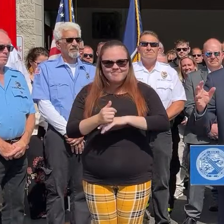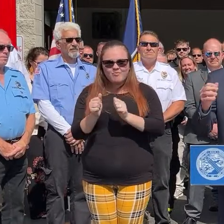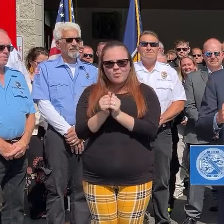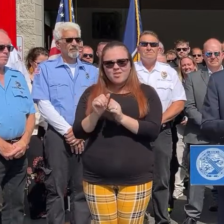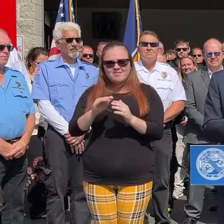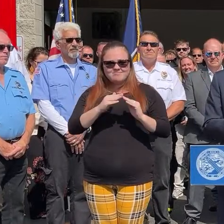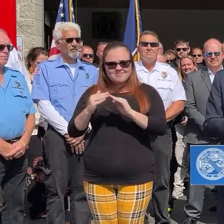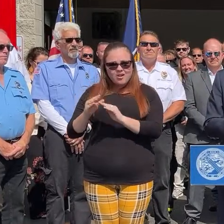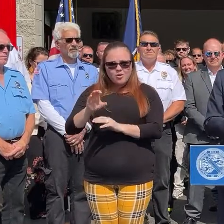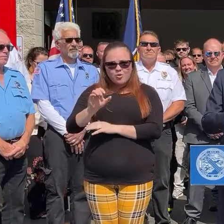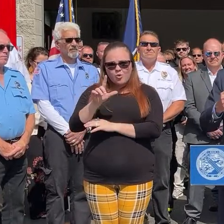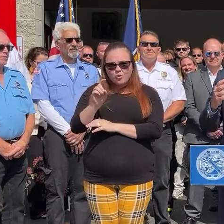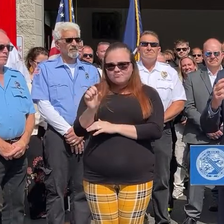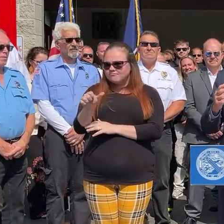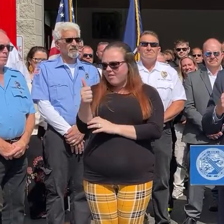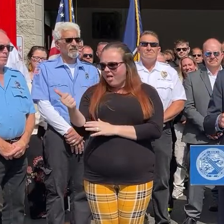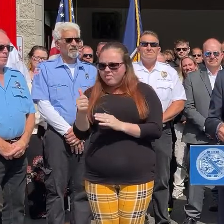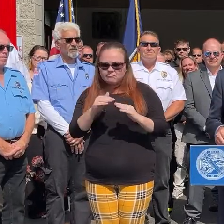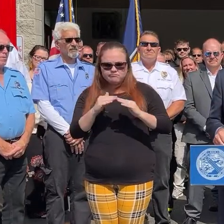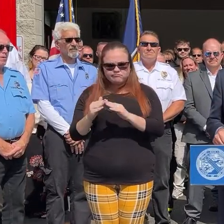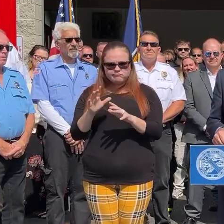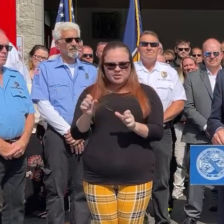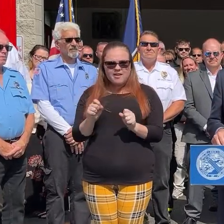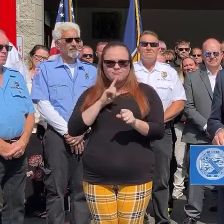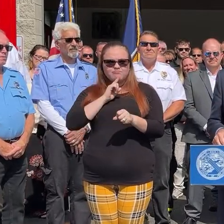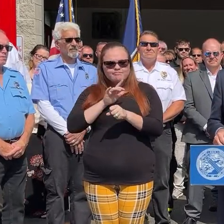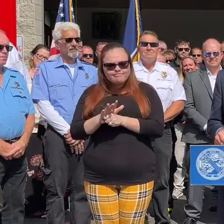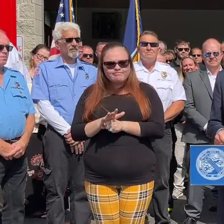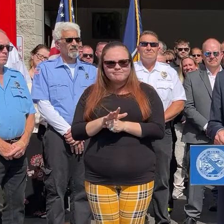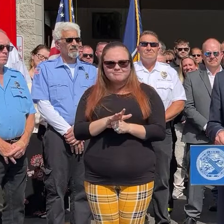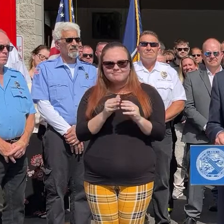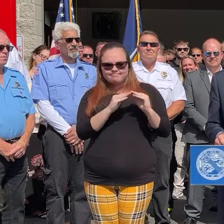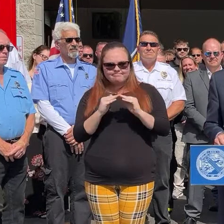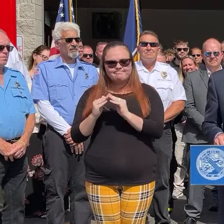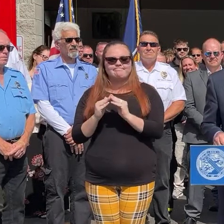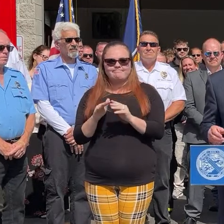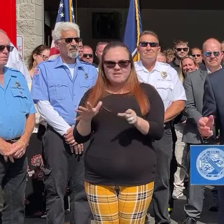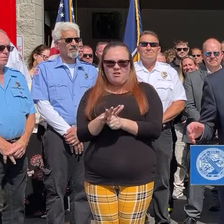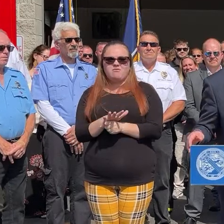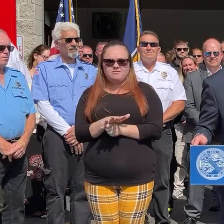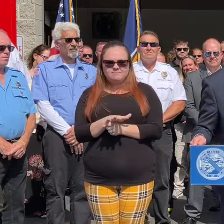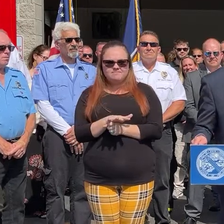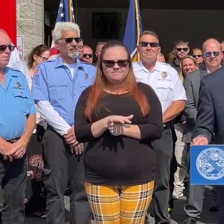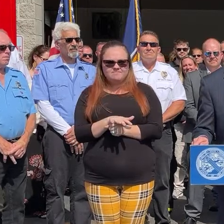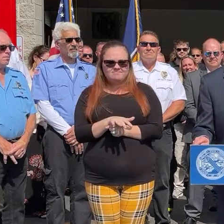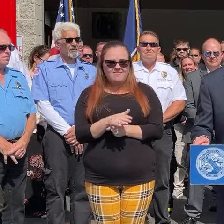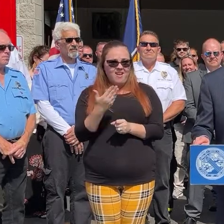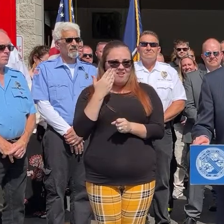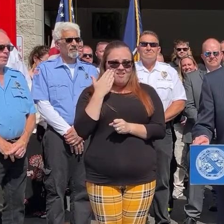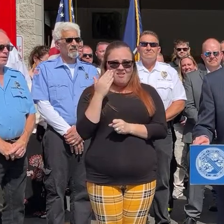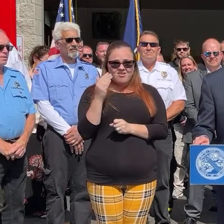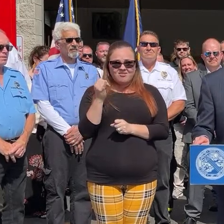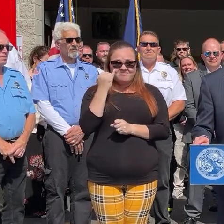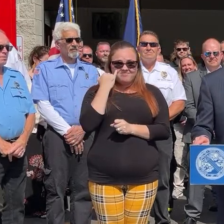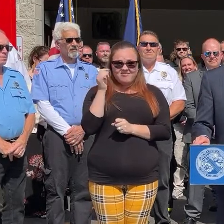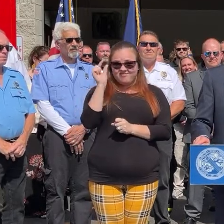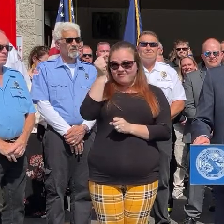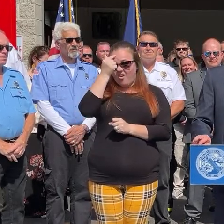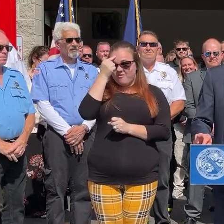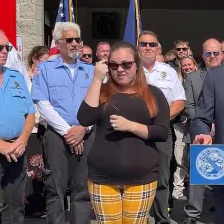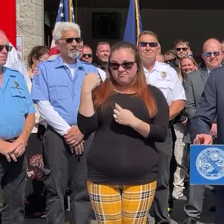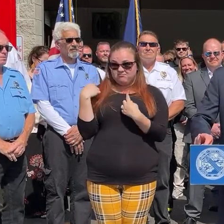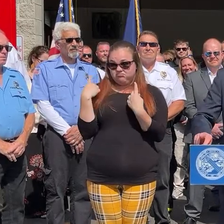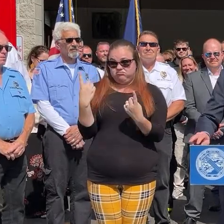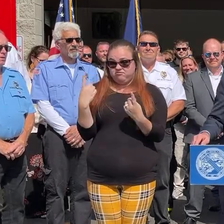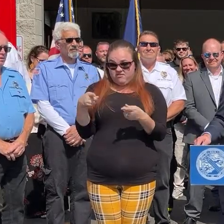Colden and with other towns to ensure coverage for our citizens. I don't truthfully know of anything in Erie County government that's moved this